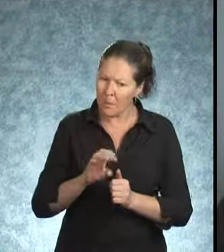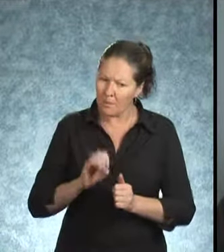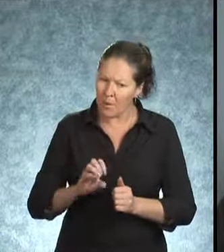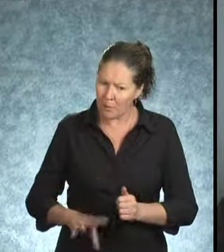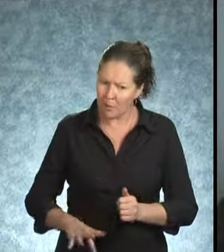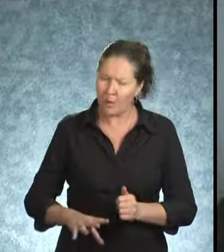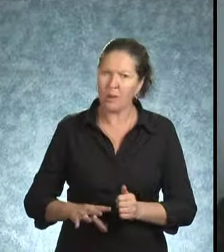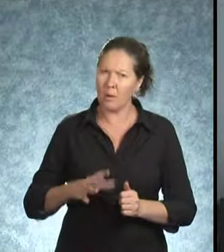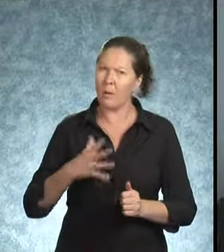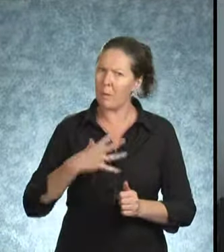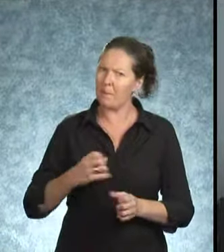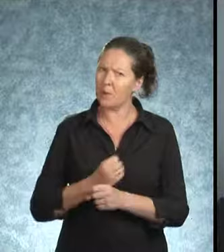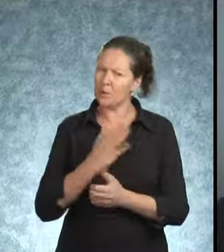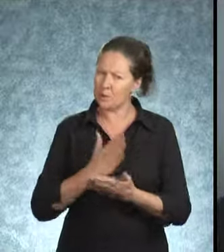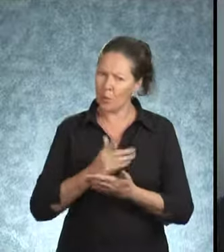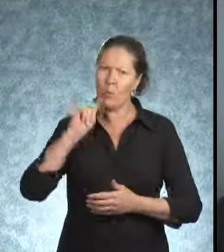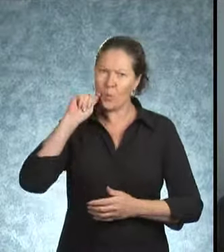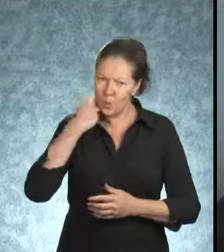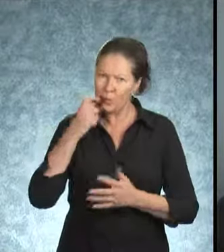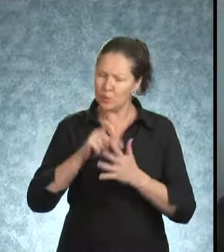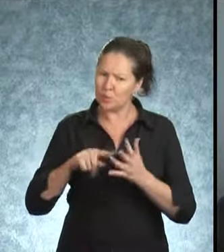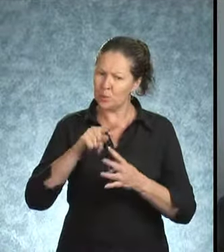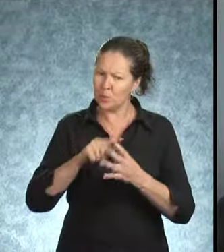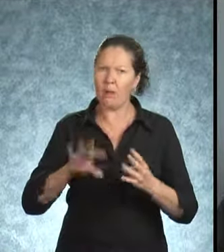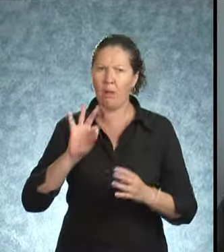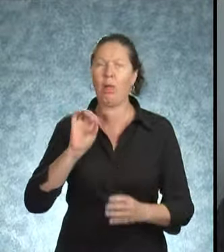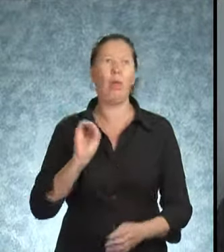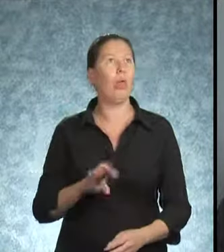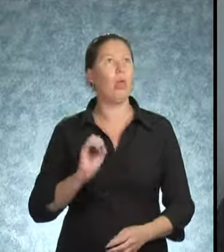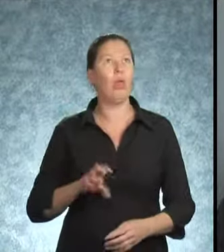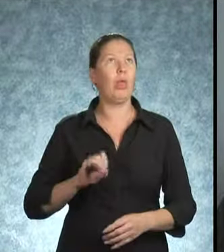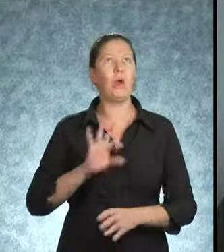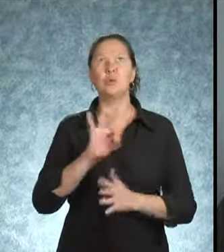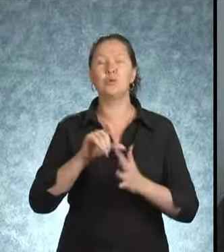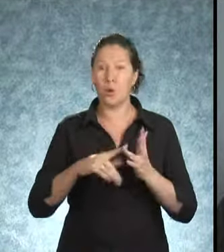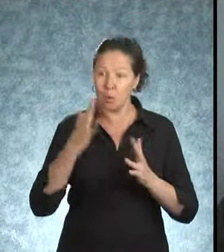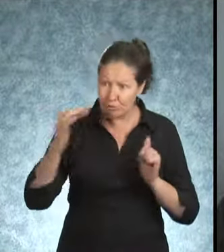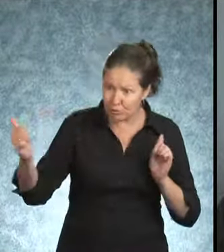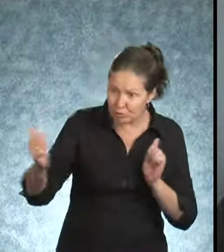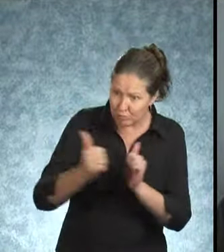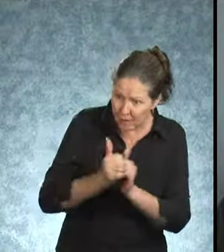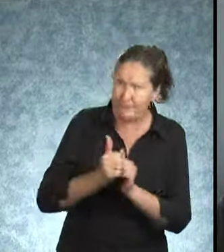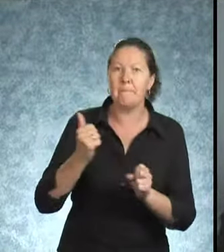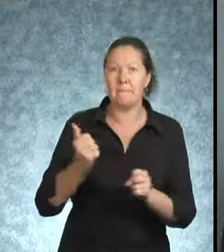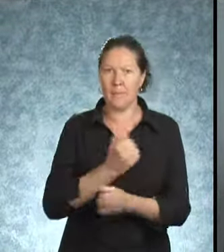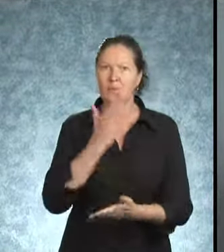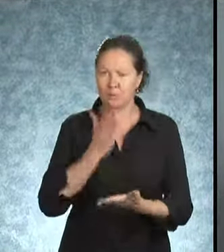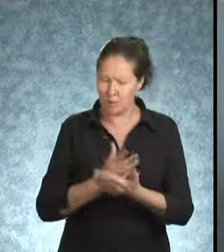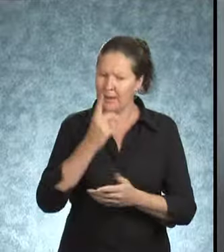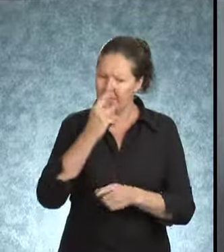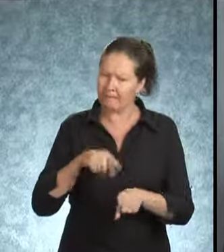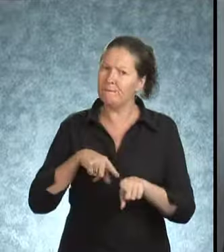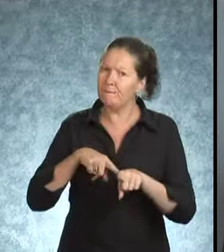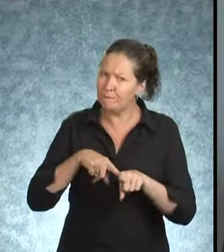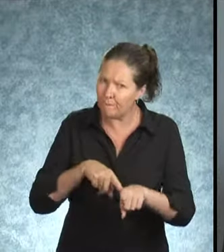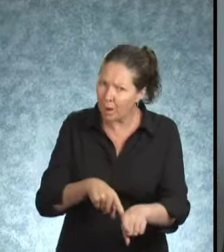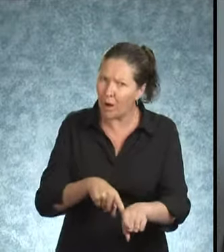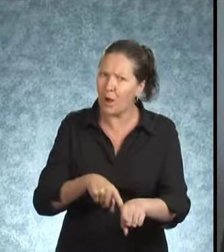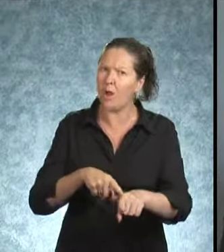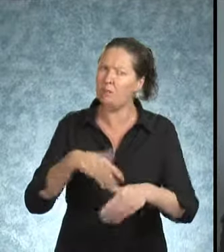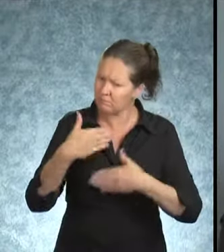intend to follow through with. So in making an agreement it's important that you can honour your agreement,